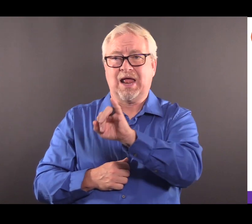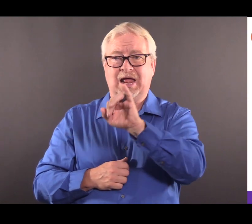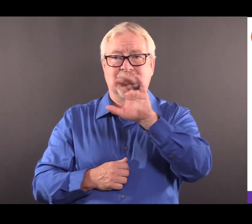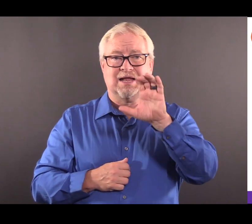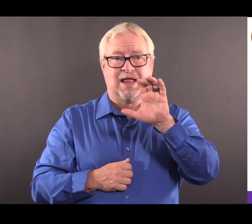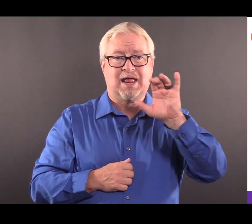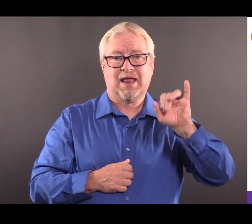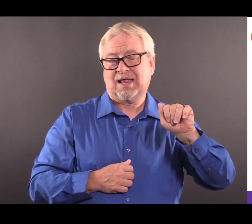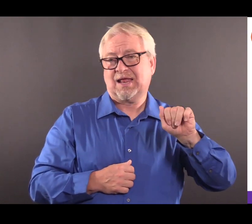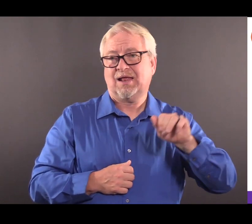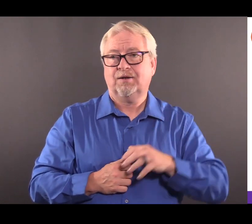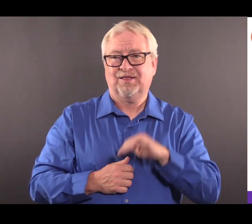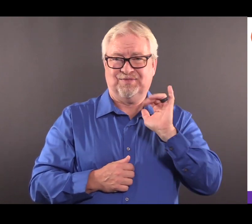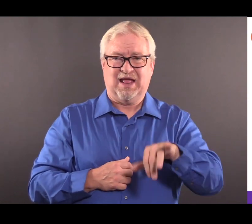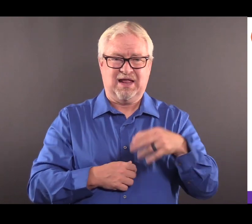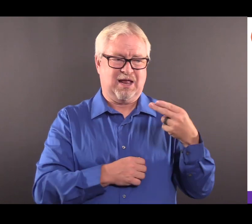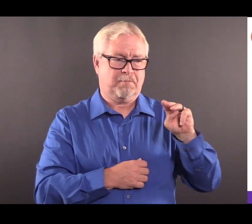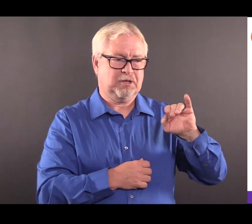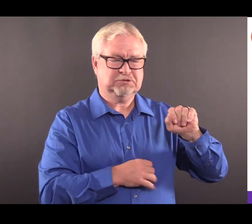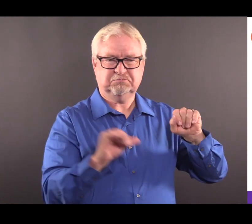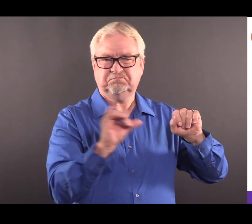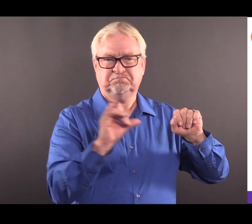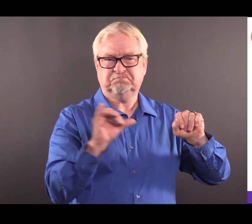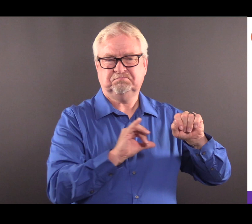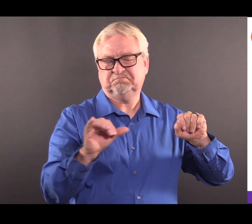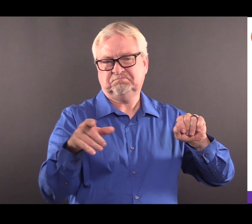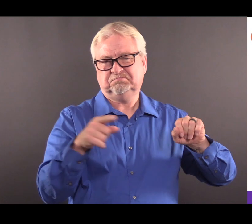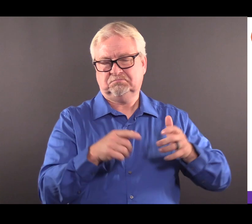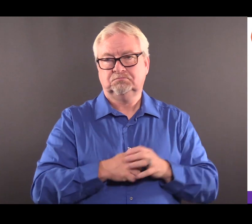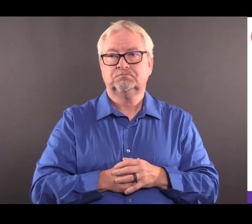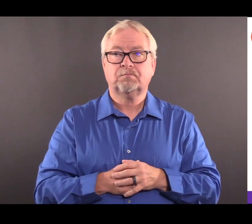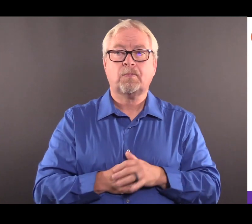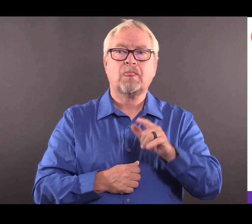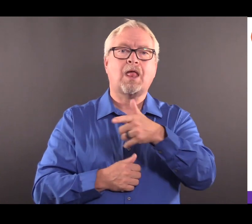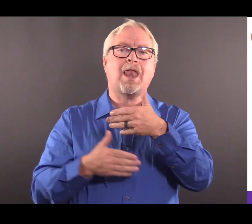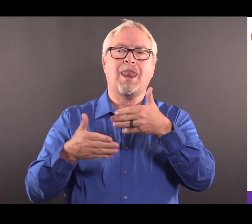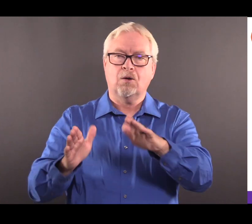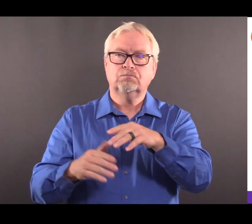Community Alliances, or ICA, as the HMIS lead.